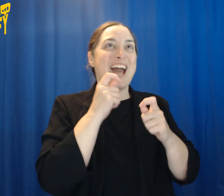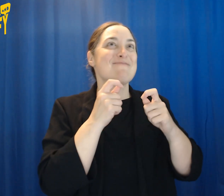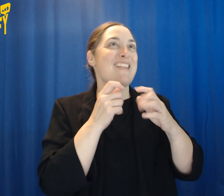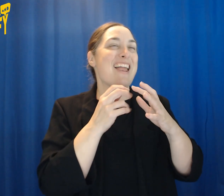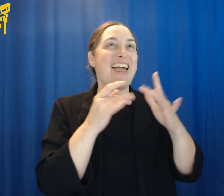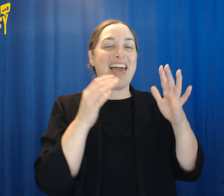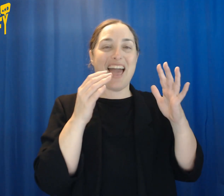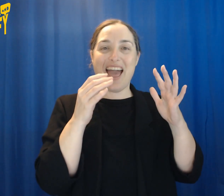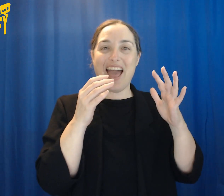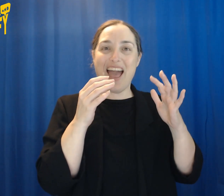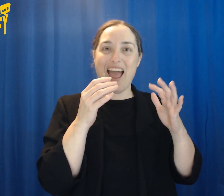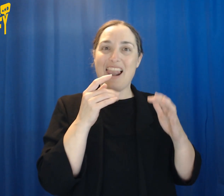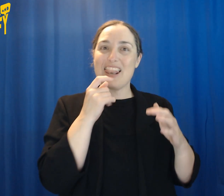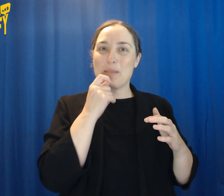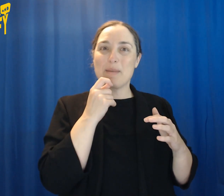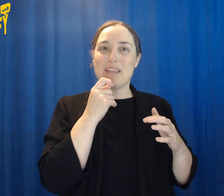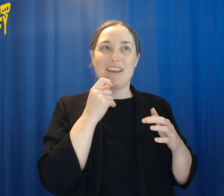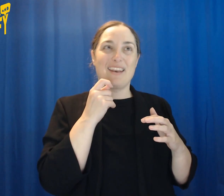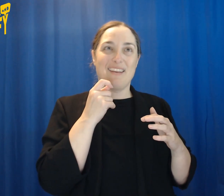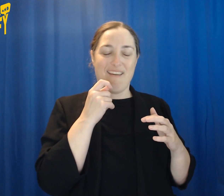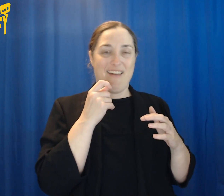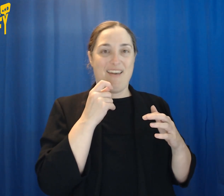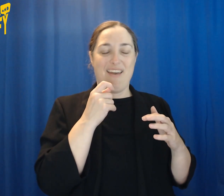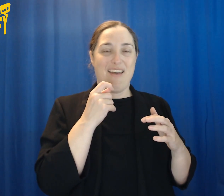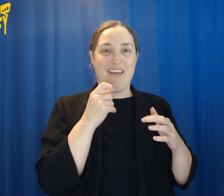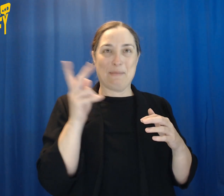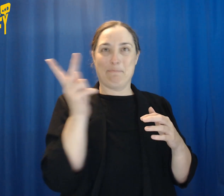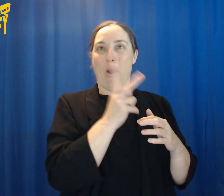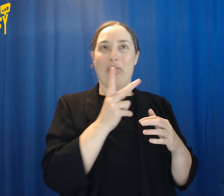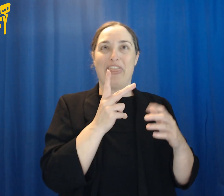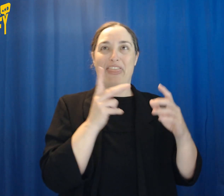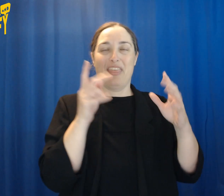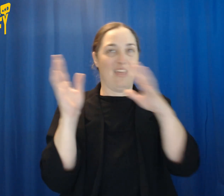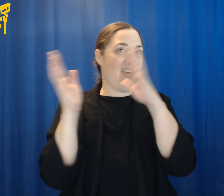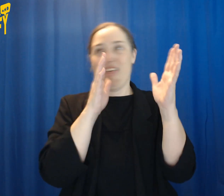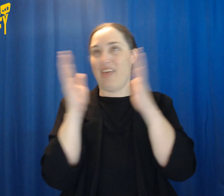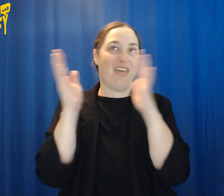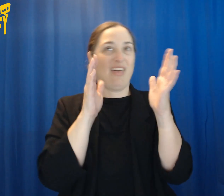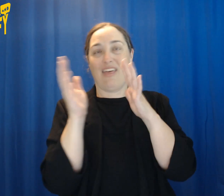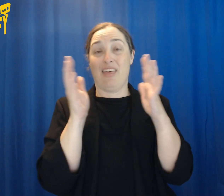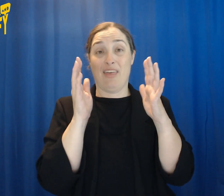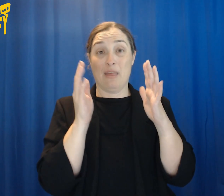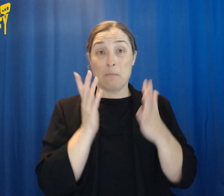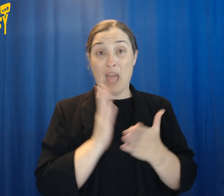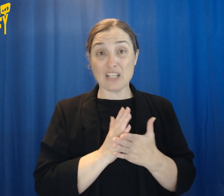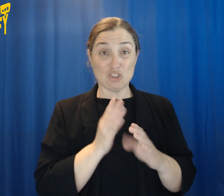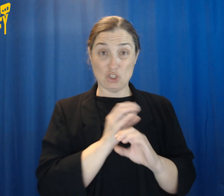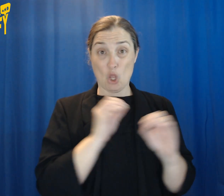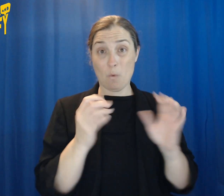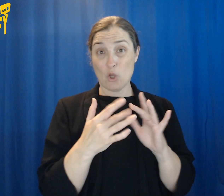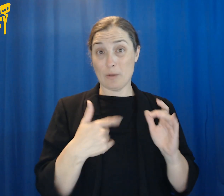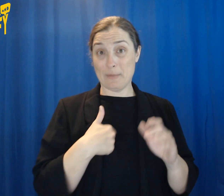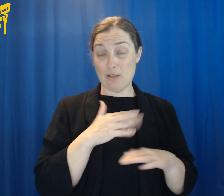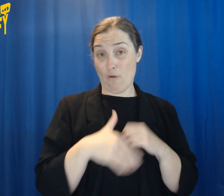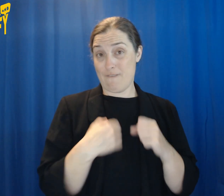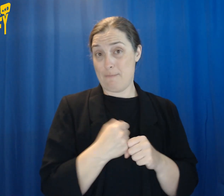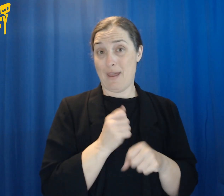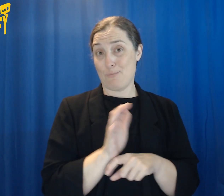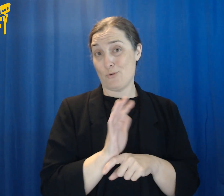really drunk on that as well. But unfortunately, no one has contacted me to make a movie out of it. So that's a